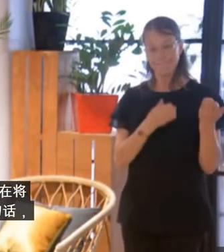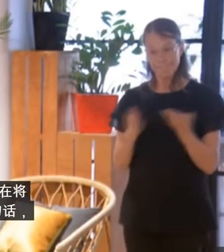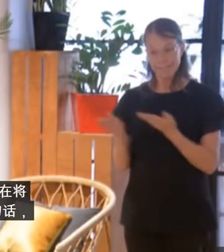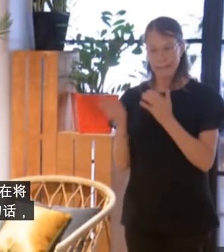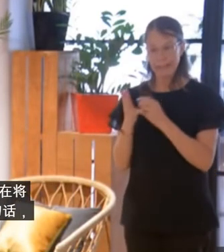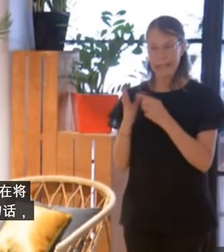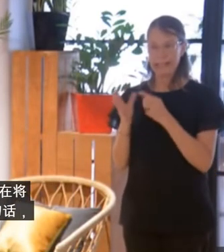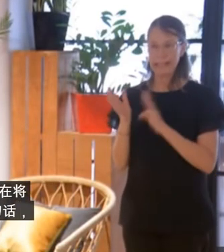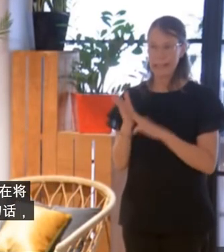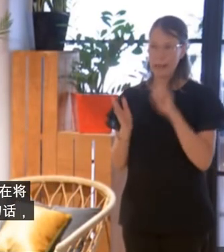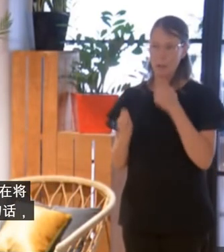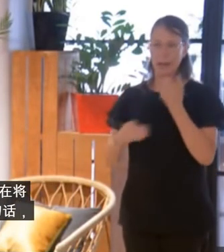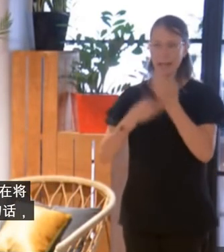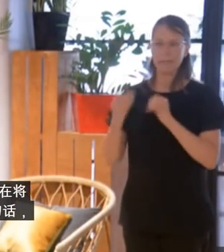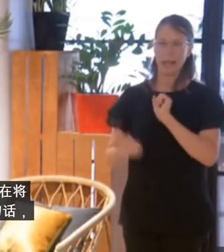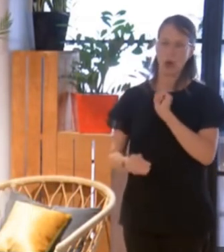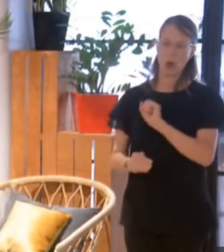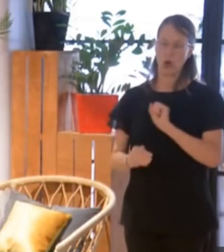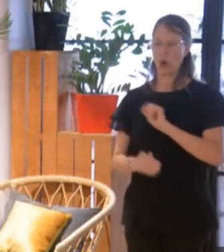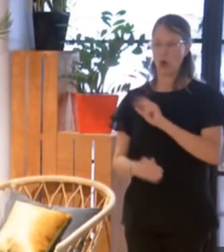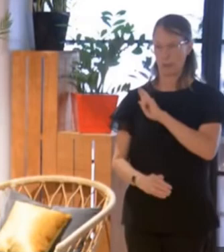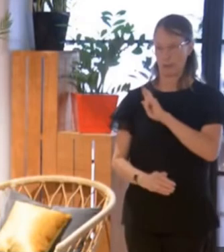say a few words about her role